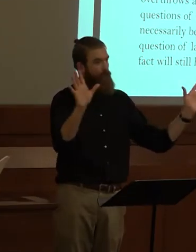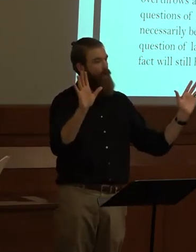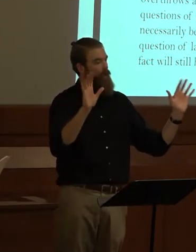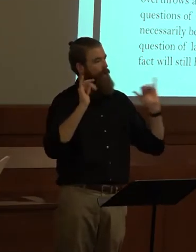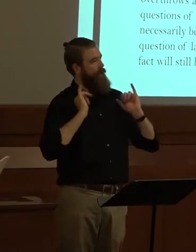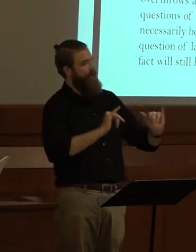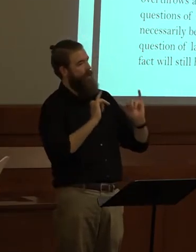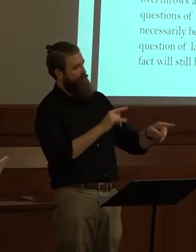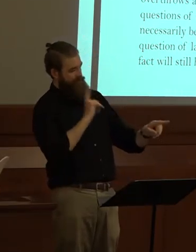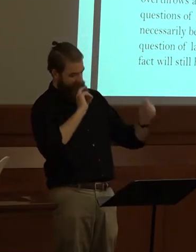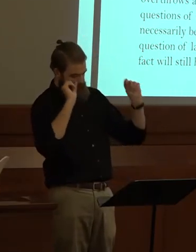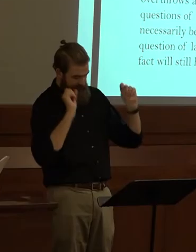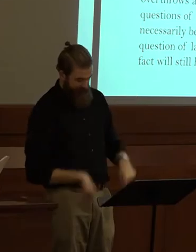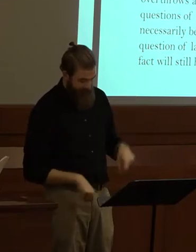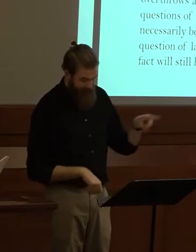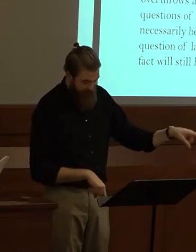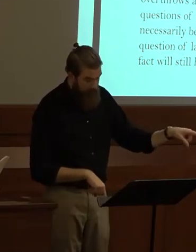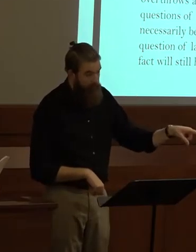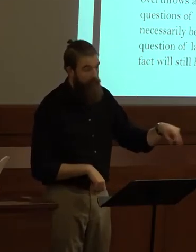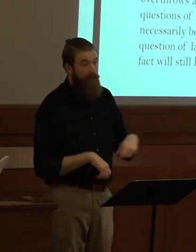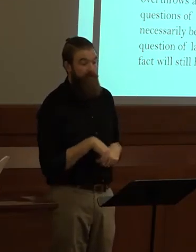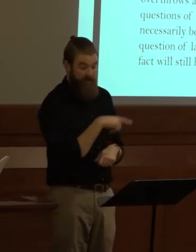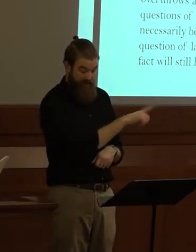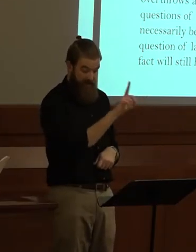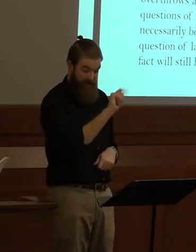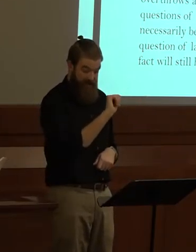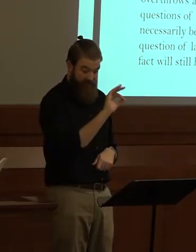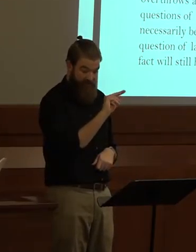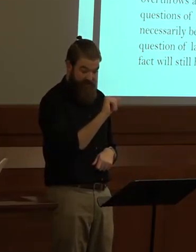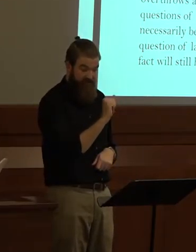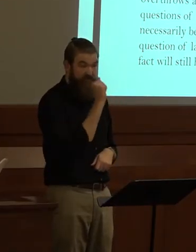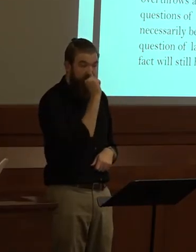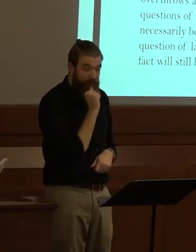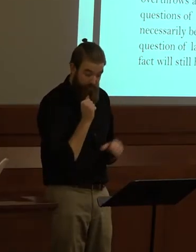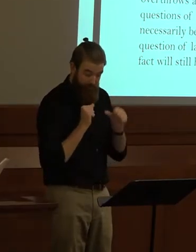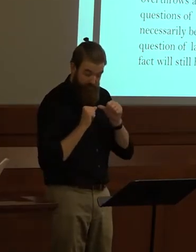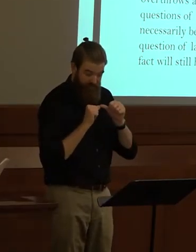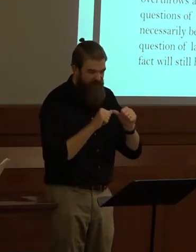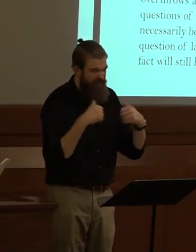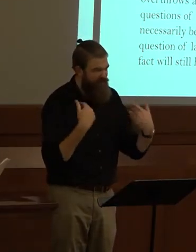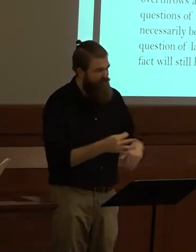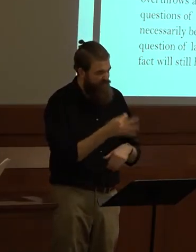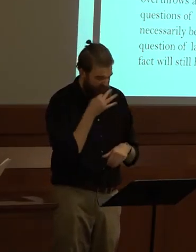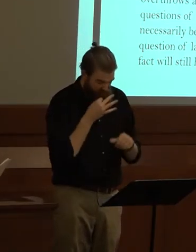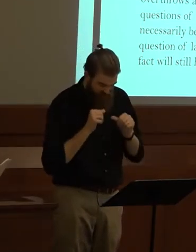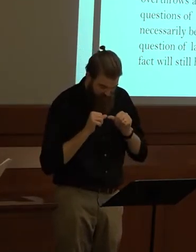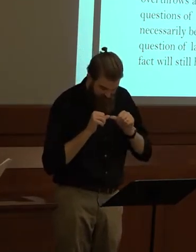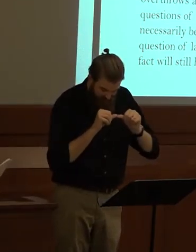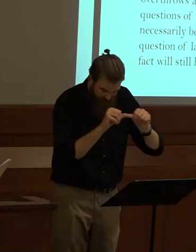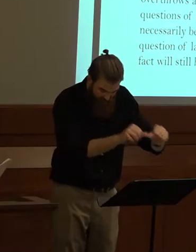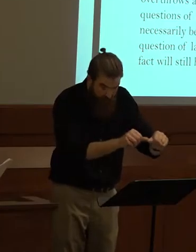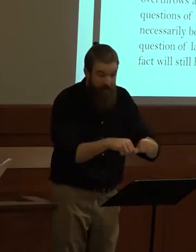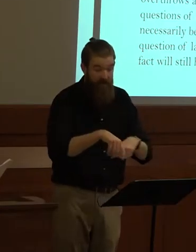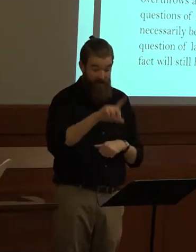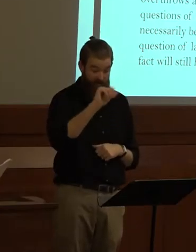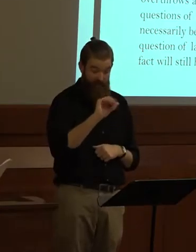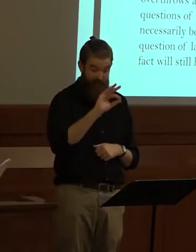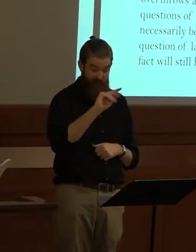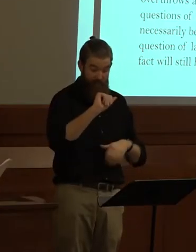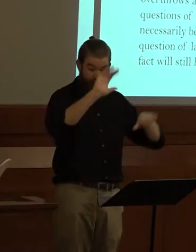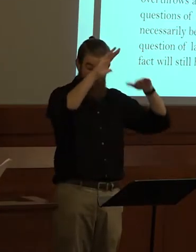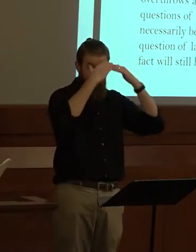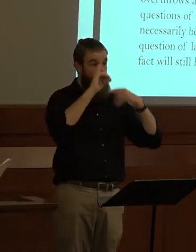the church had said to deaf men in the future with potential vocations, "Be opened." The way for others was